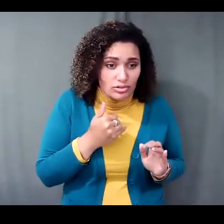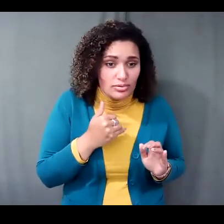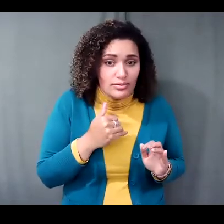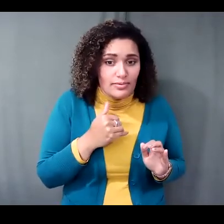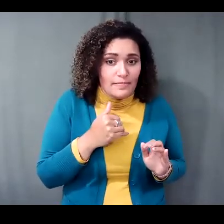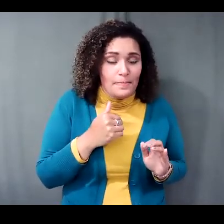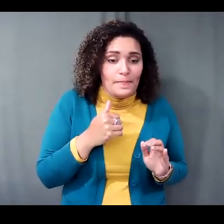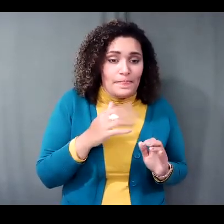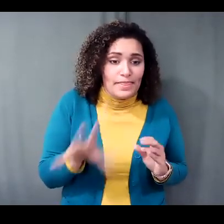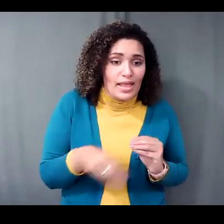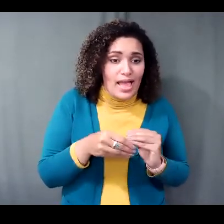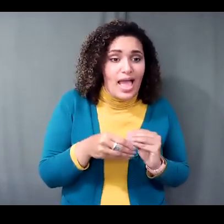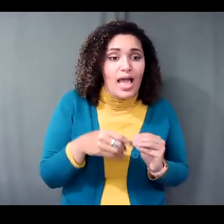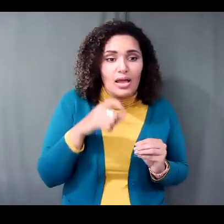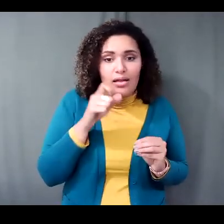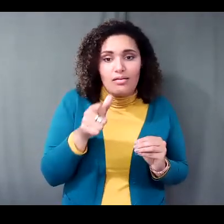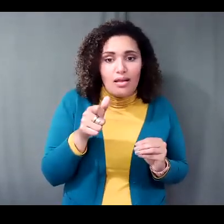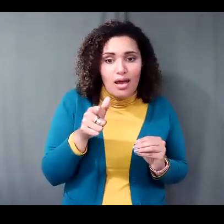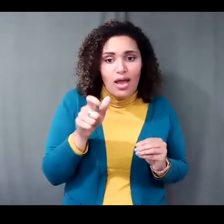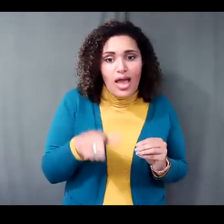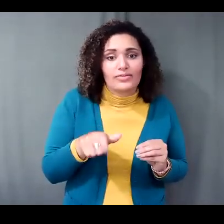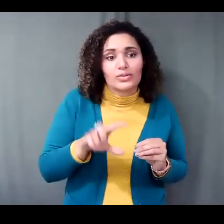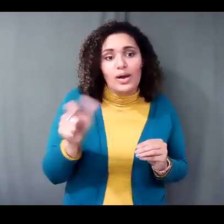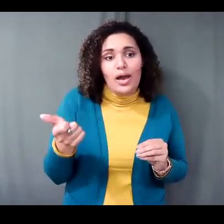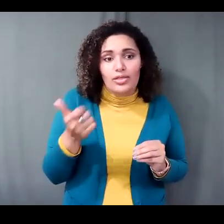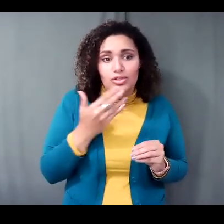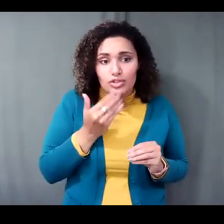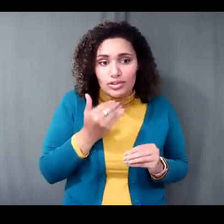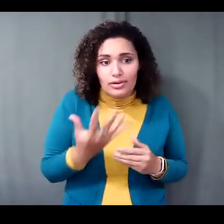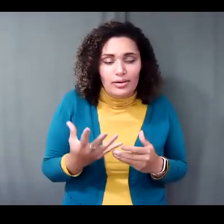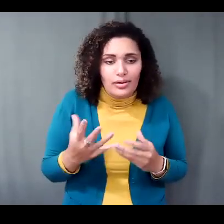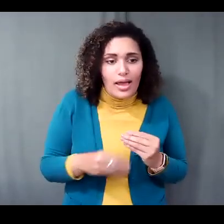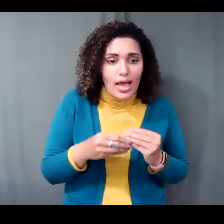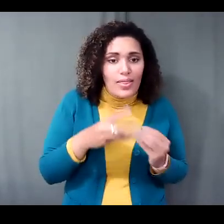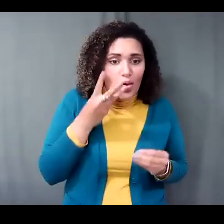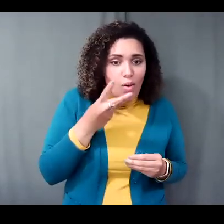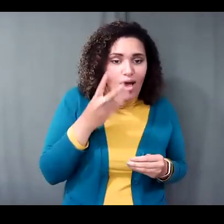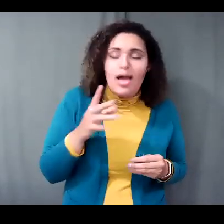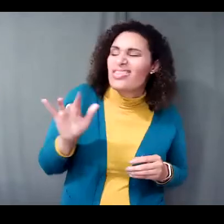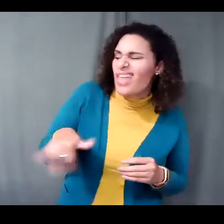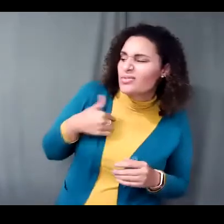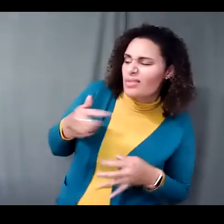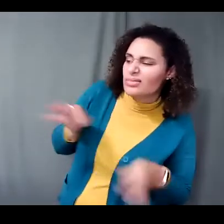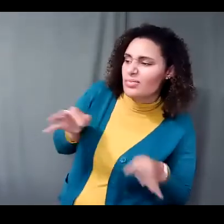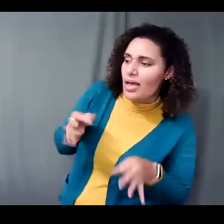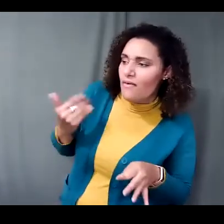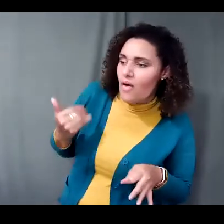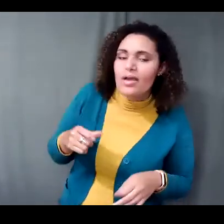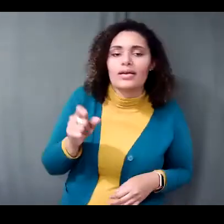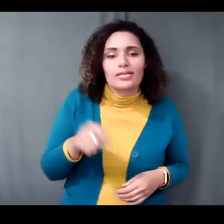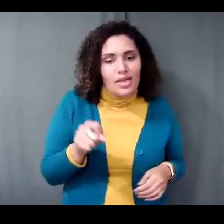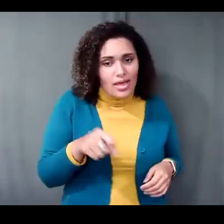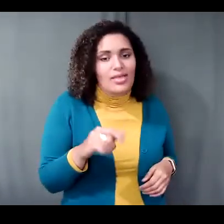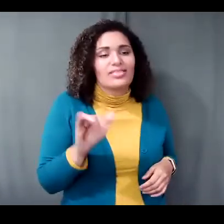190 proof, I believe, 95% alcohol. It has basically pure alcohol. It has to be shipped to us as a